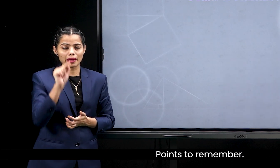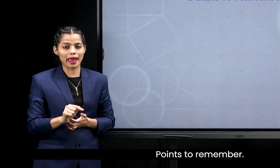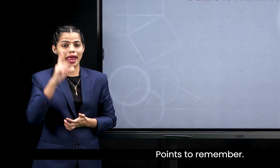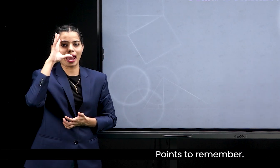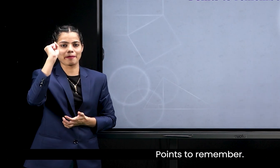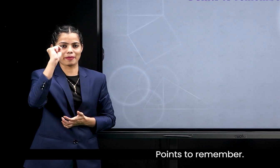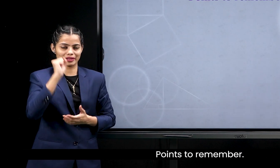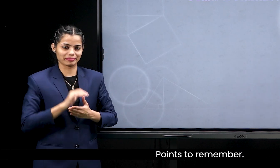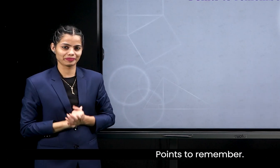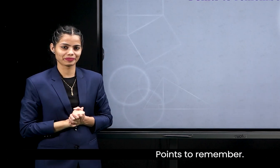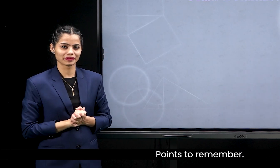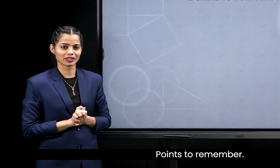Points to remember.